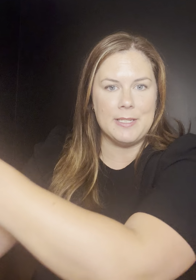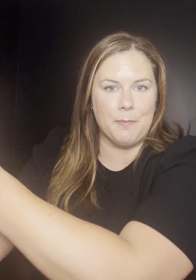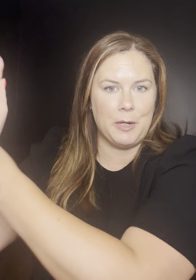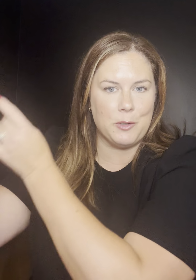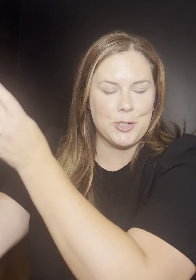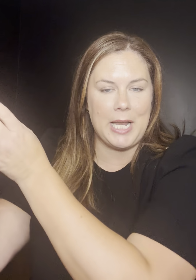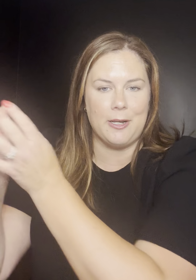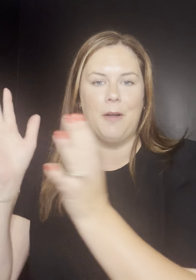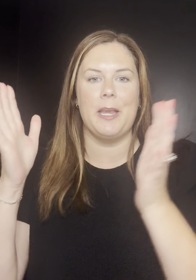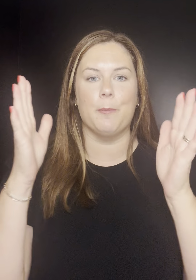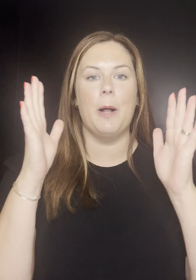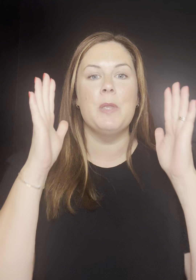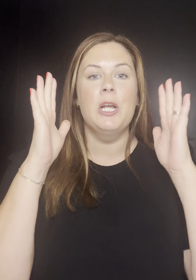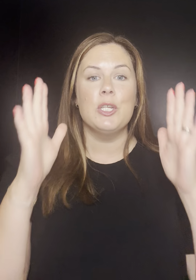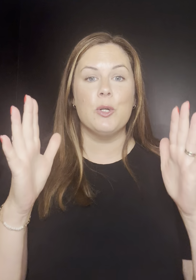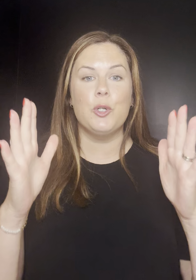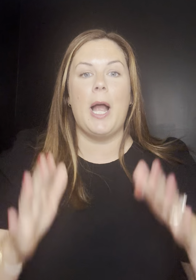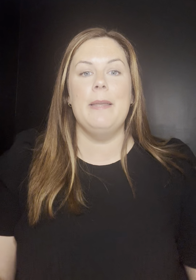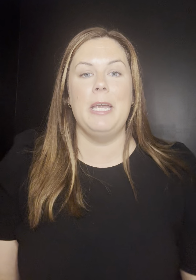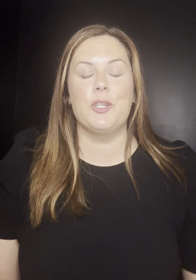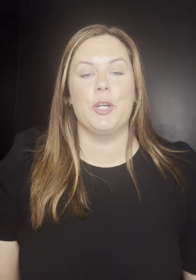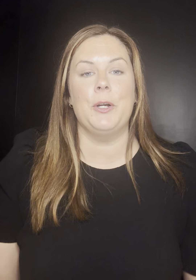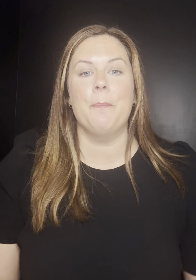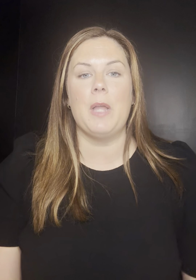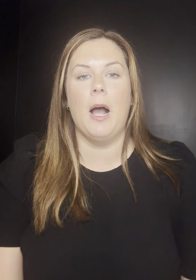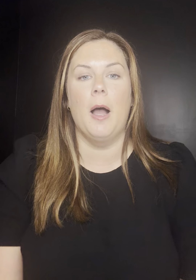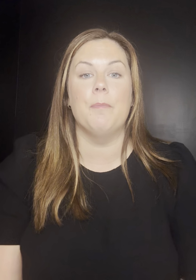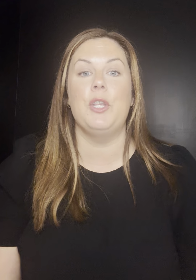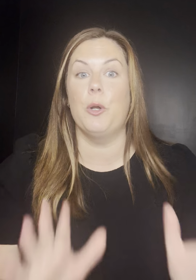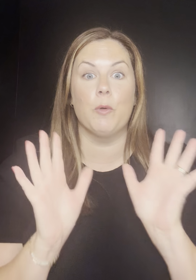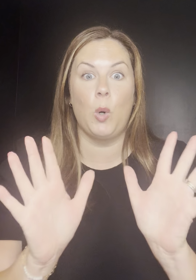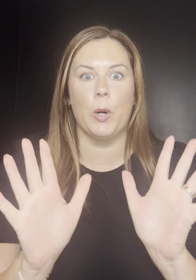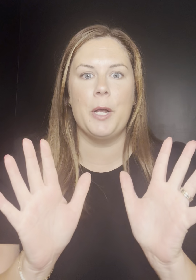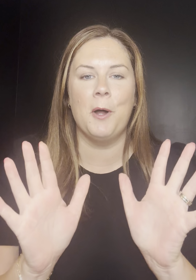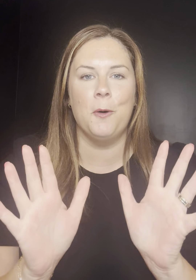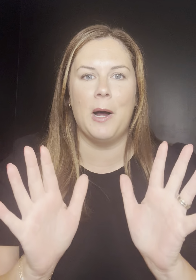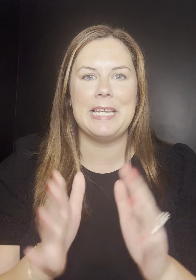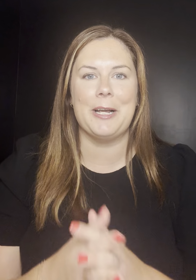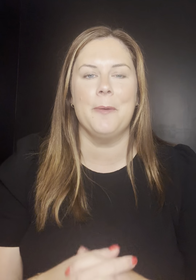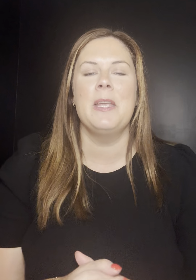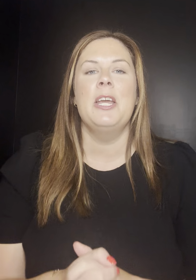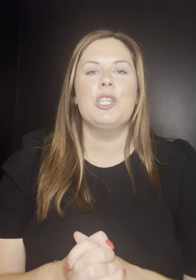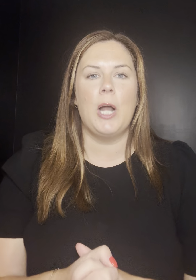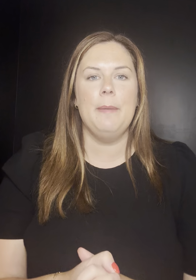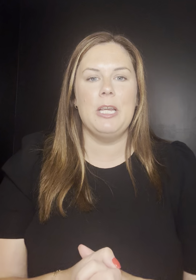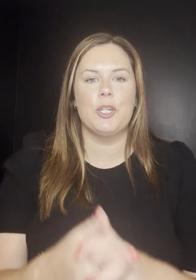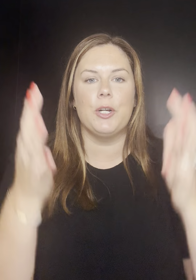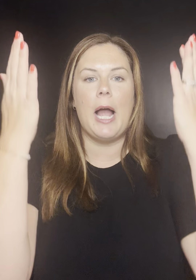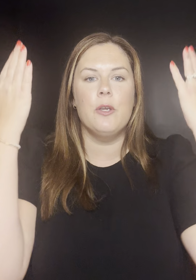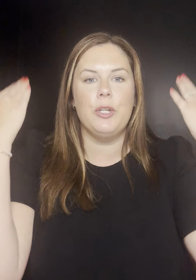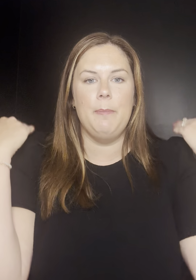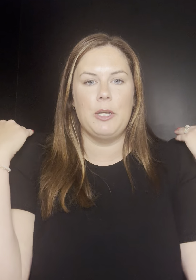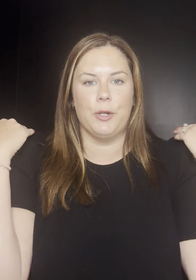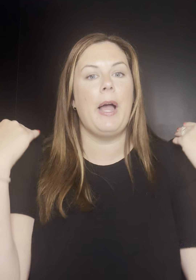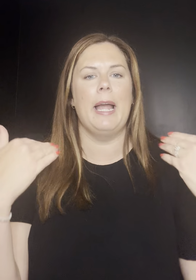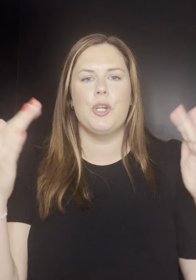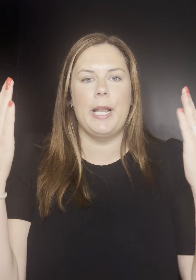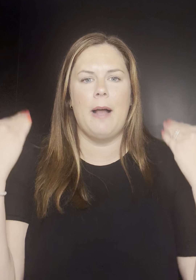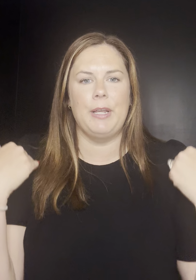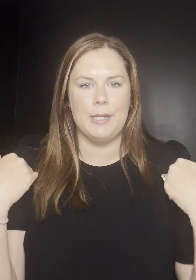something when you're signing off camera. So try and make sure, recording 101 here, I usually make sure that I try to have like a